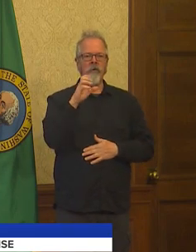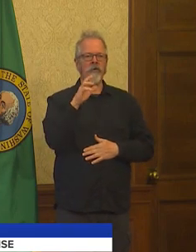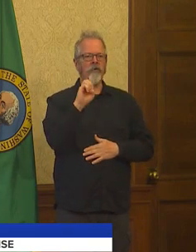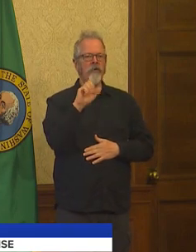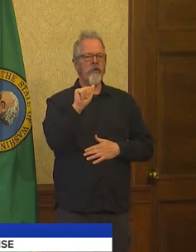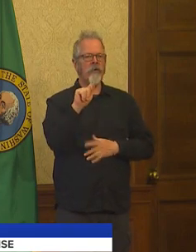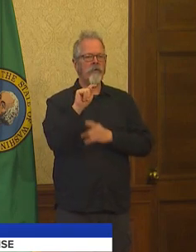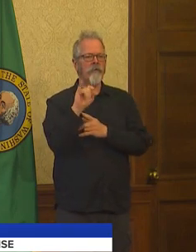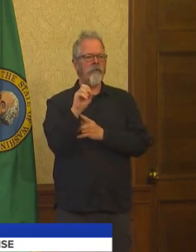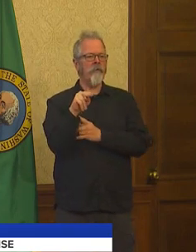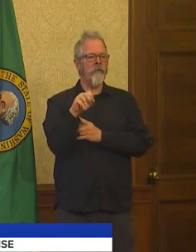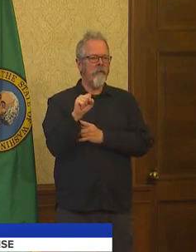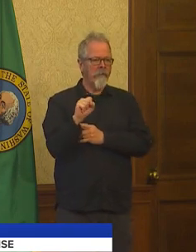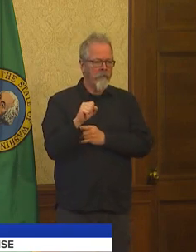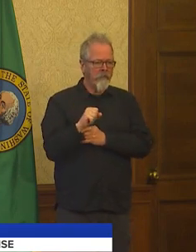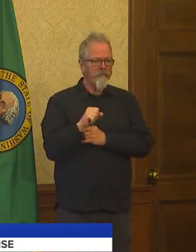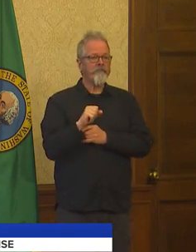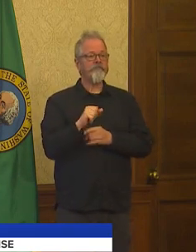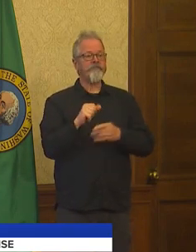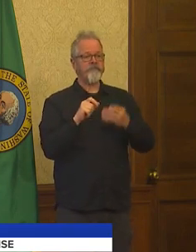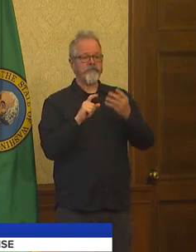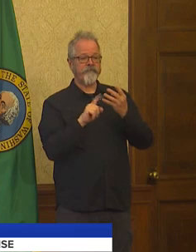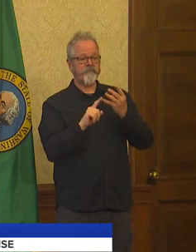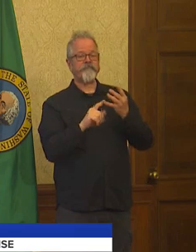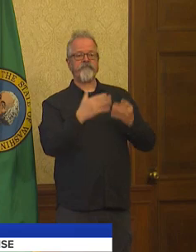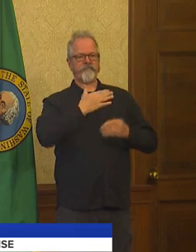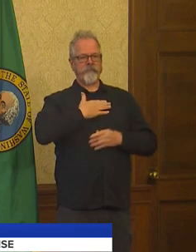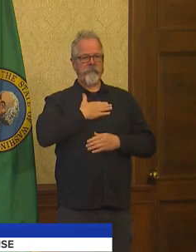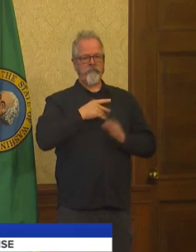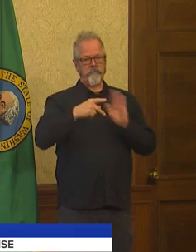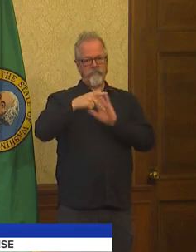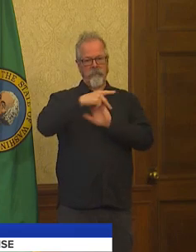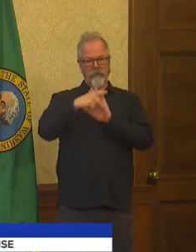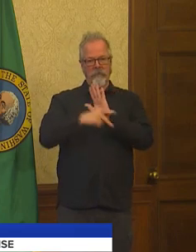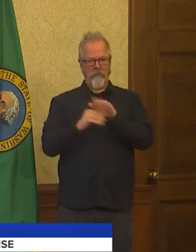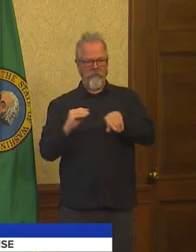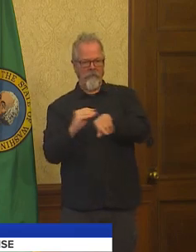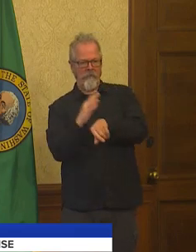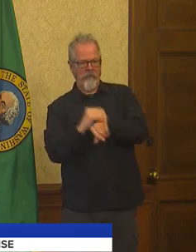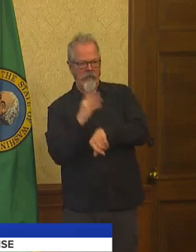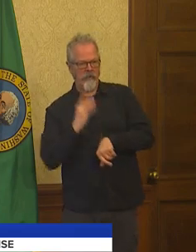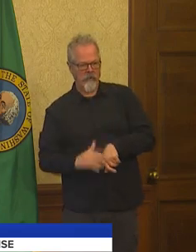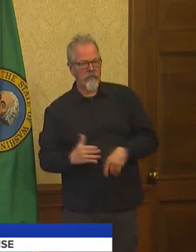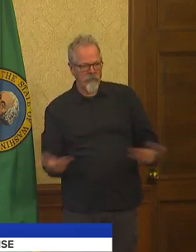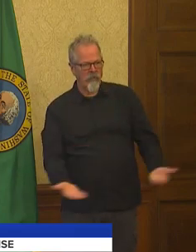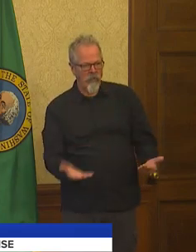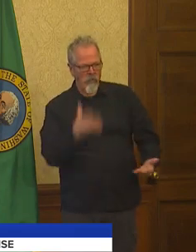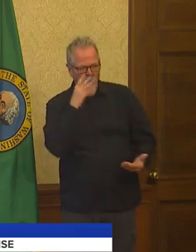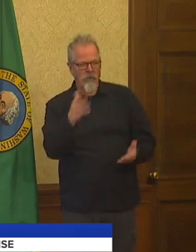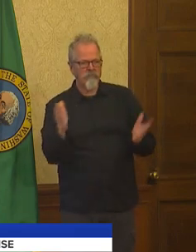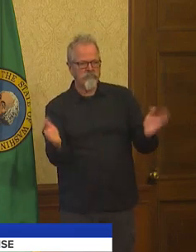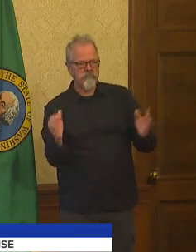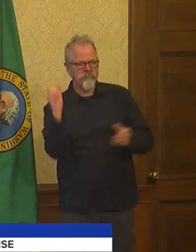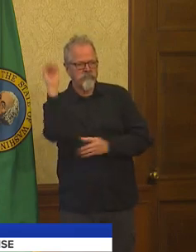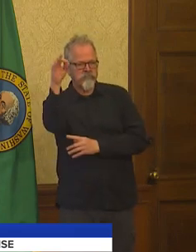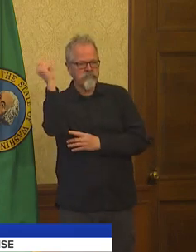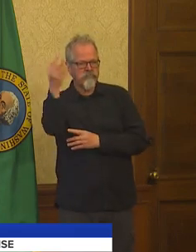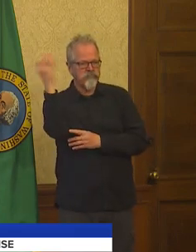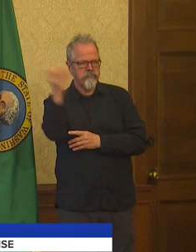up widespread outdoor recreation, assuming healthy and safety guidelines continue to be used by